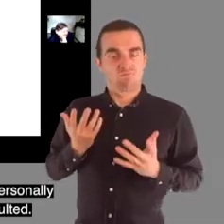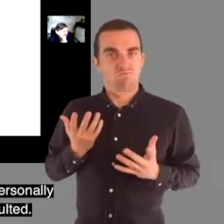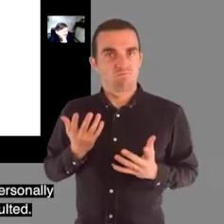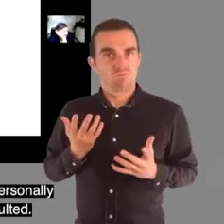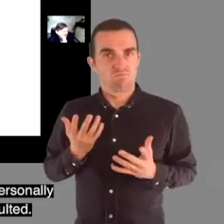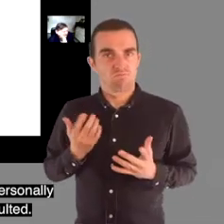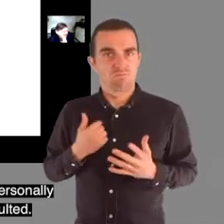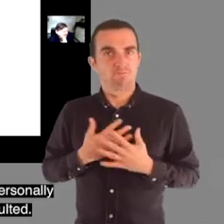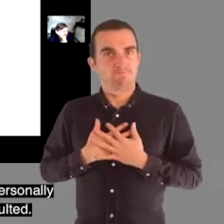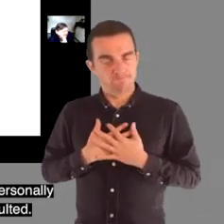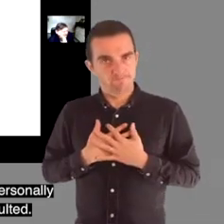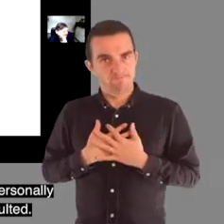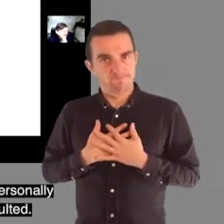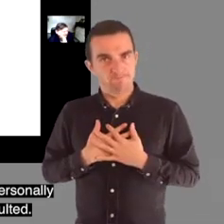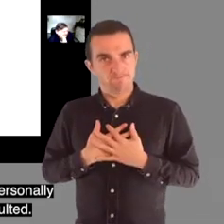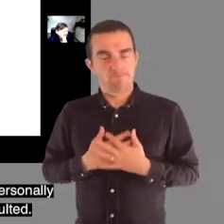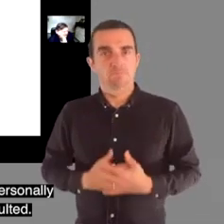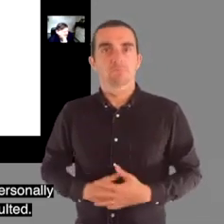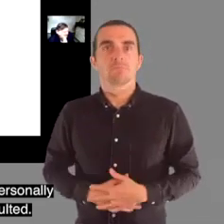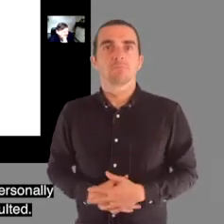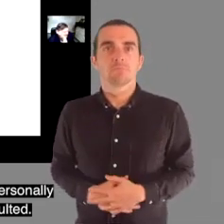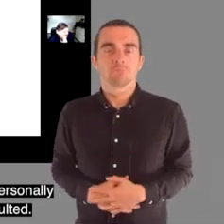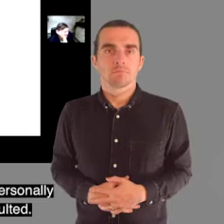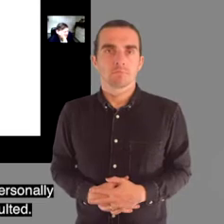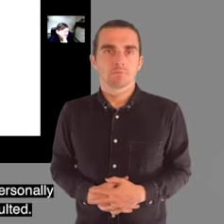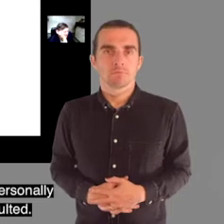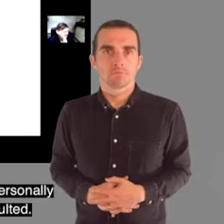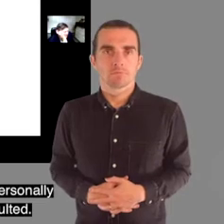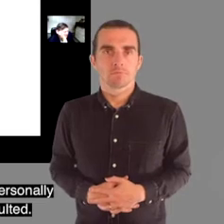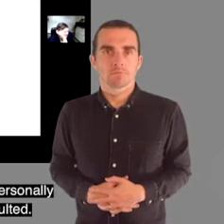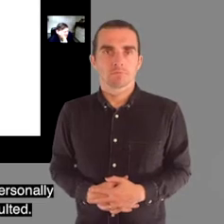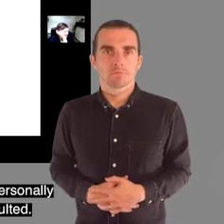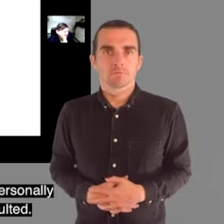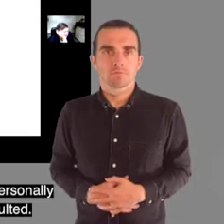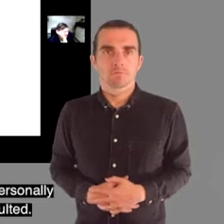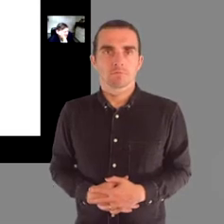sad. And I guess a bit insulted.